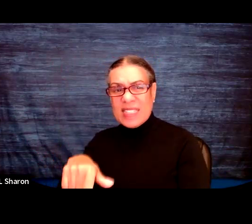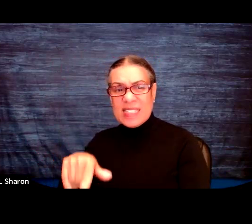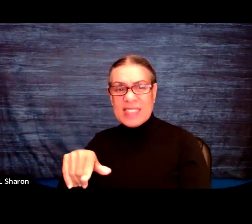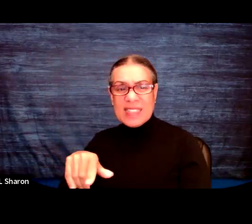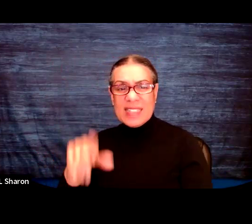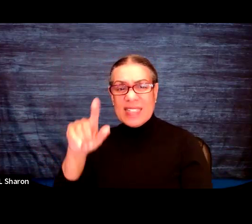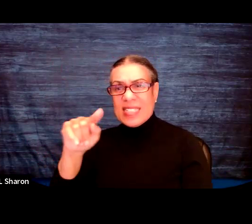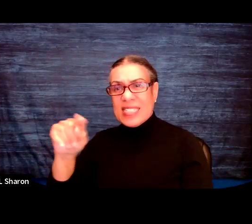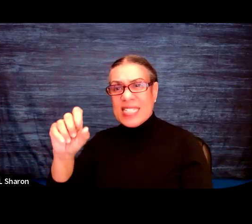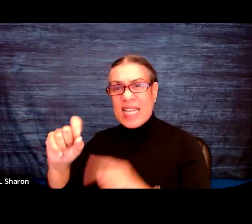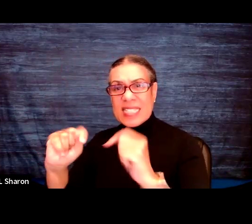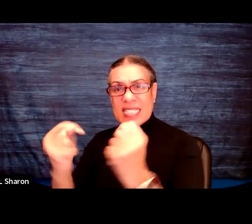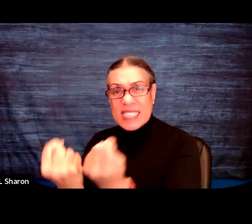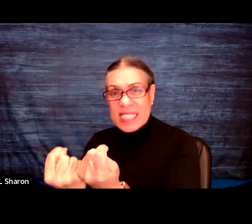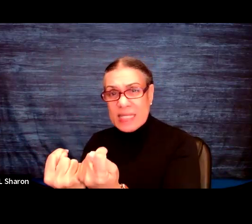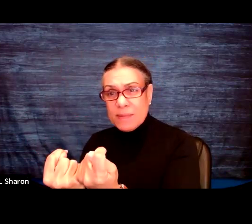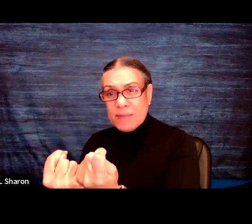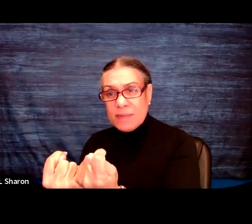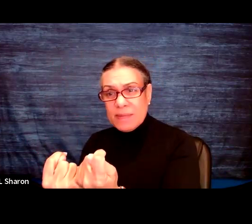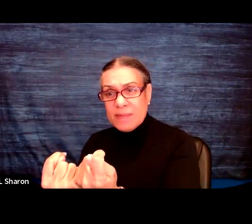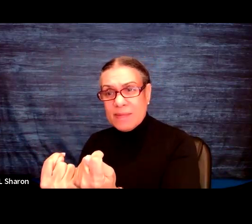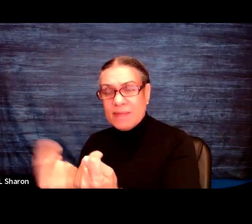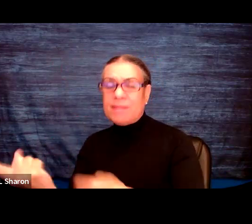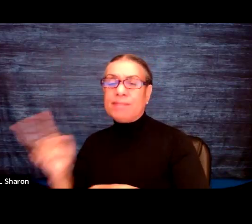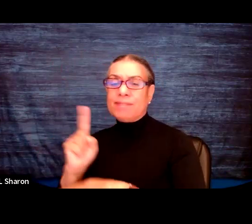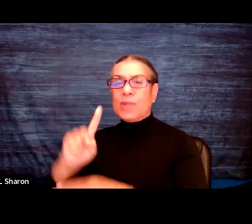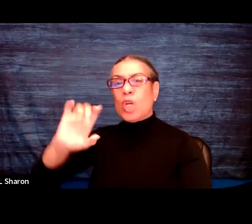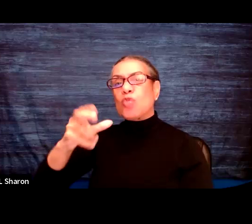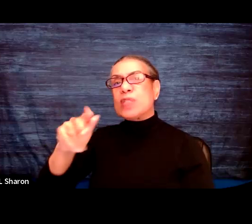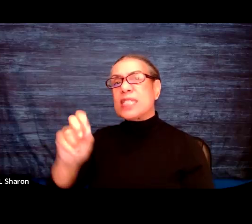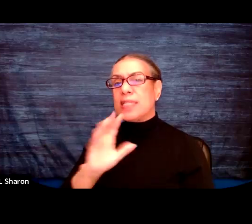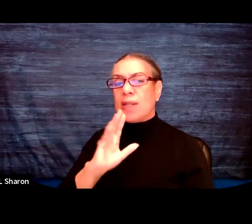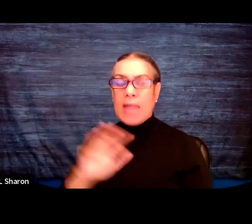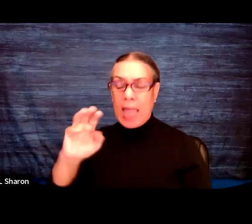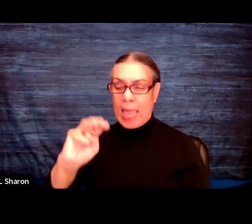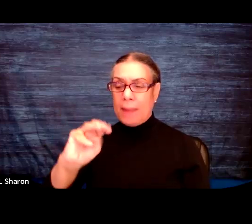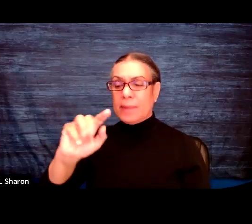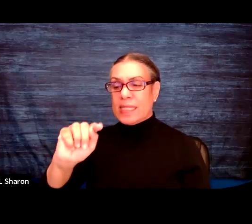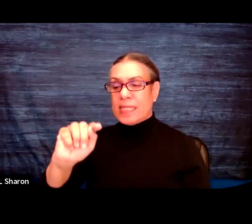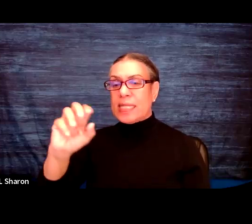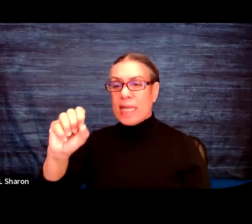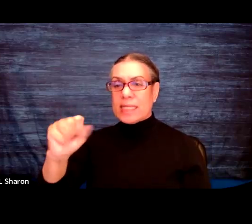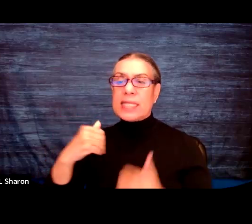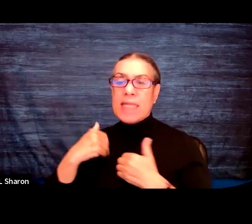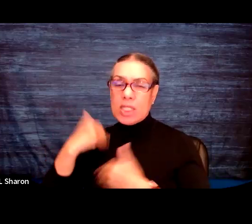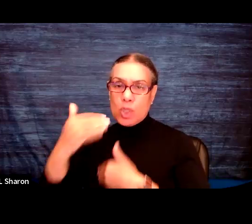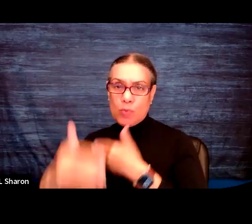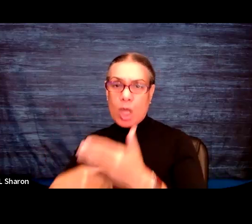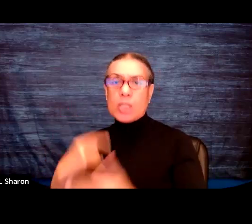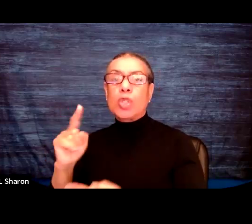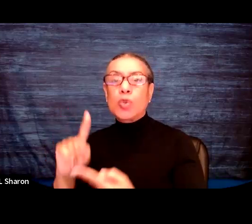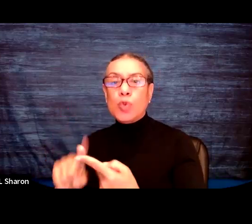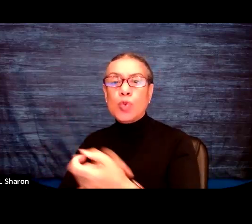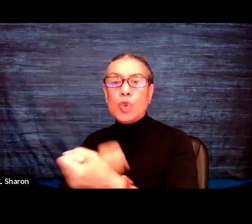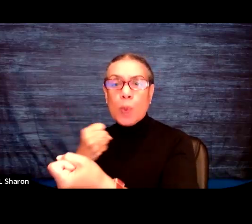this. So thank you for having me. The MTSS process is a process to support students